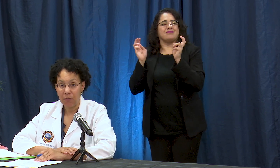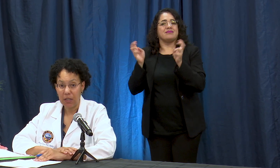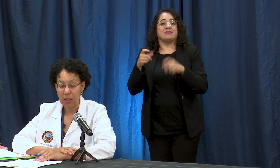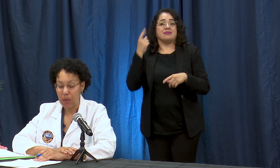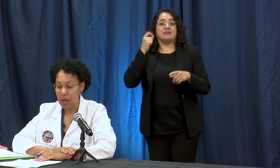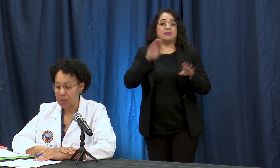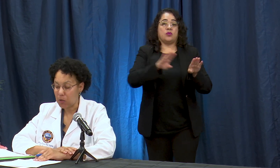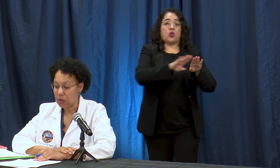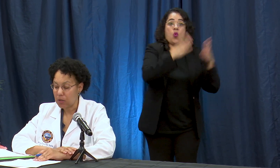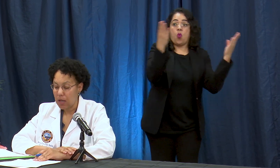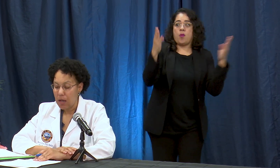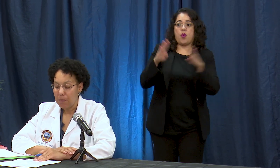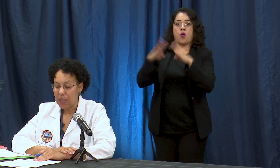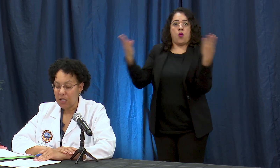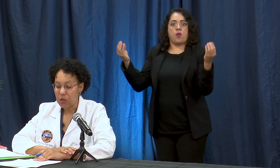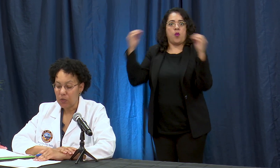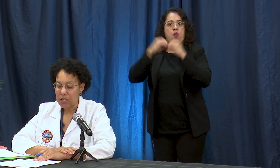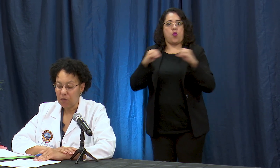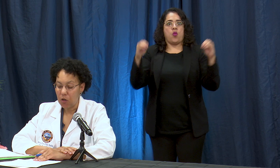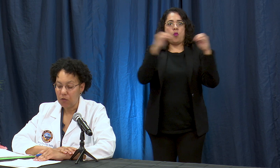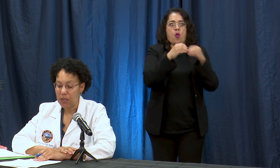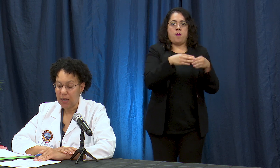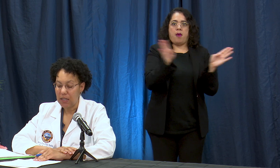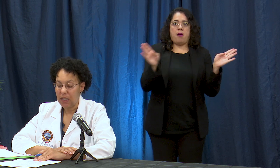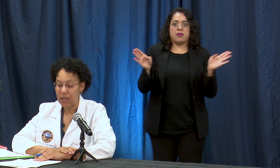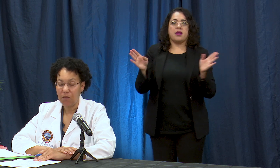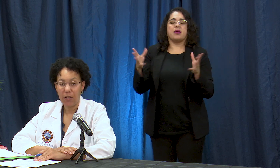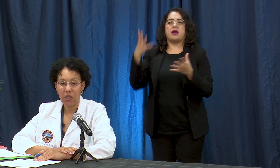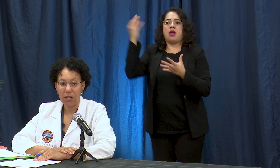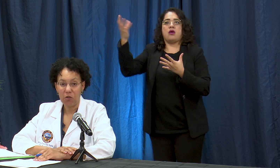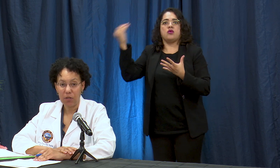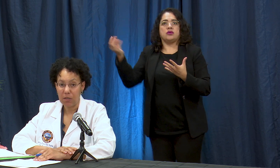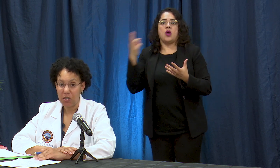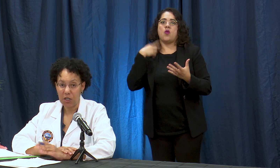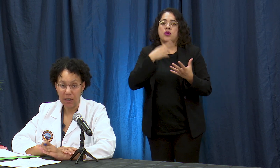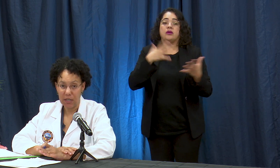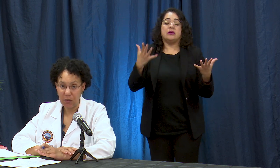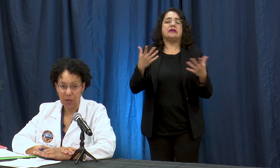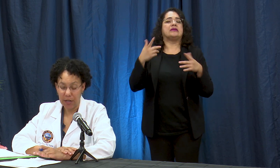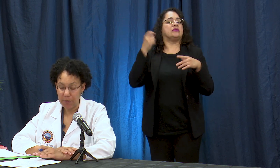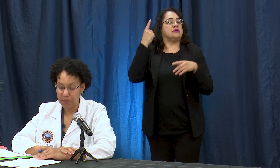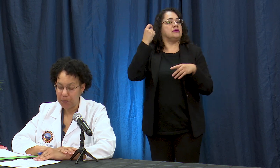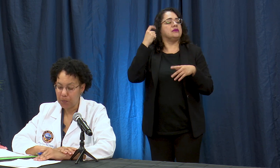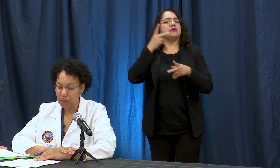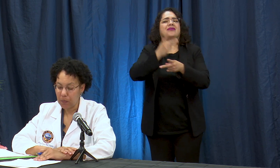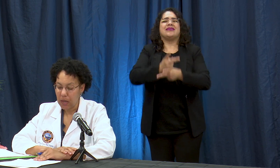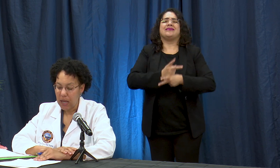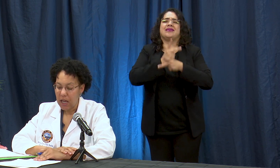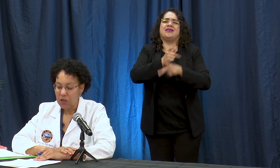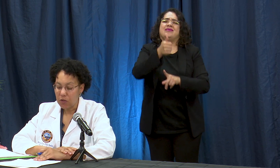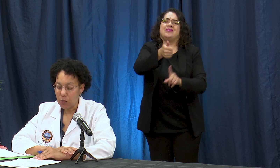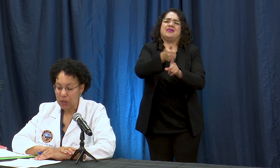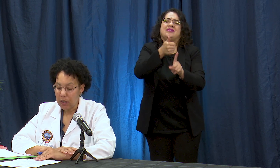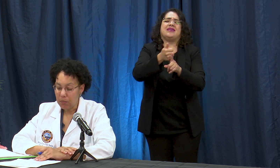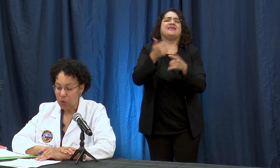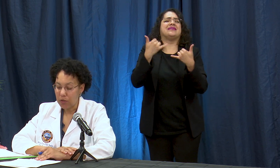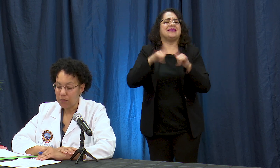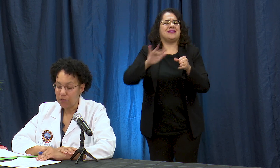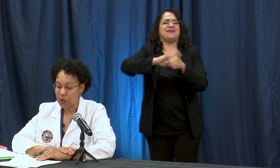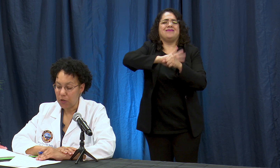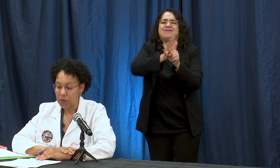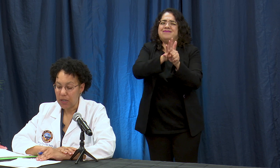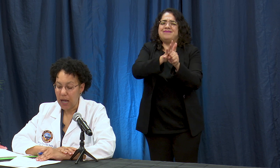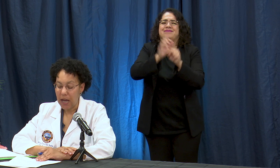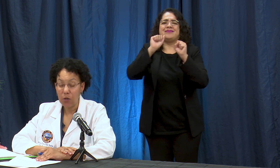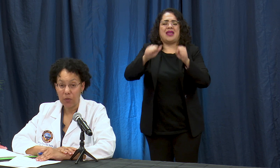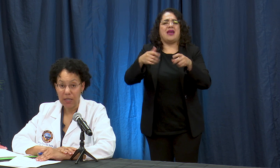so as safely as possible because the risk of COVID-19 infection and transmission is still there. So it's really important